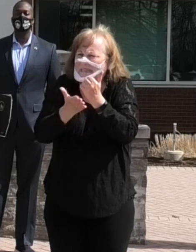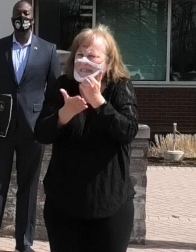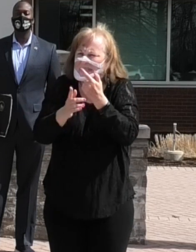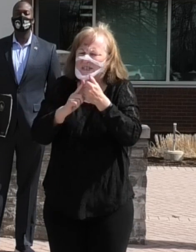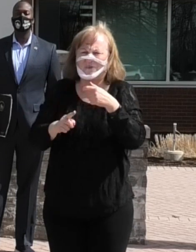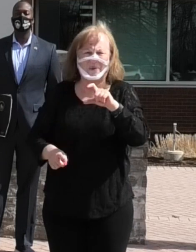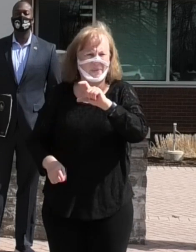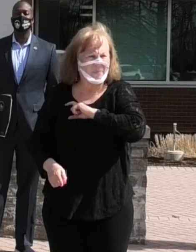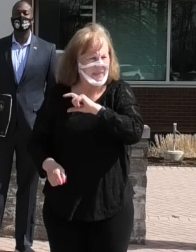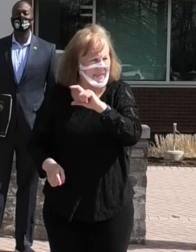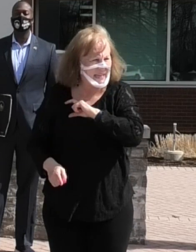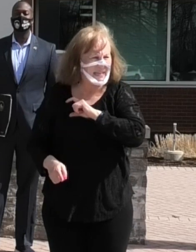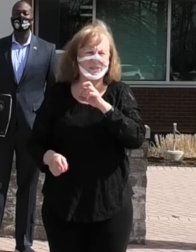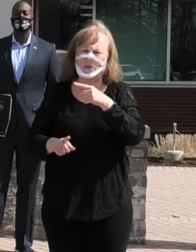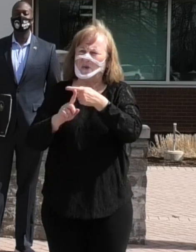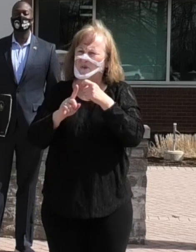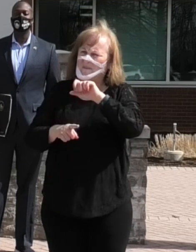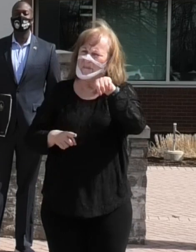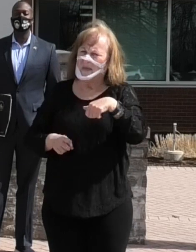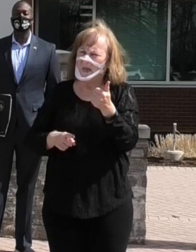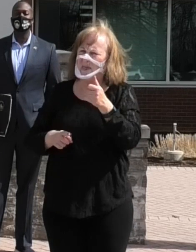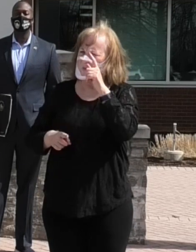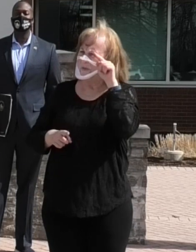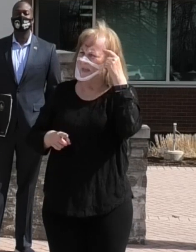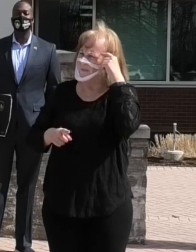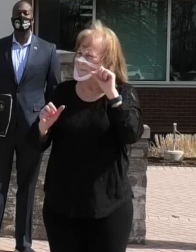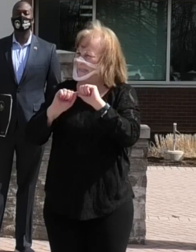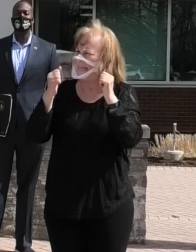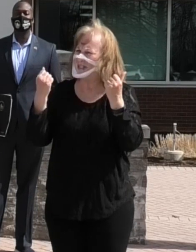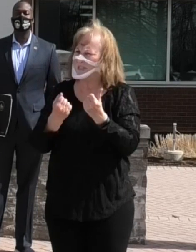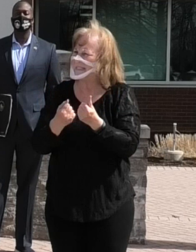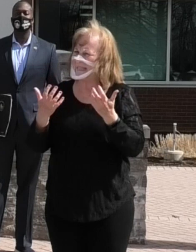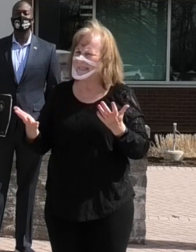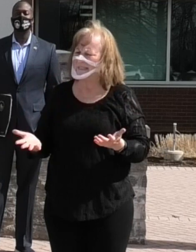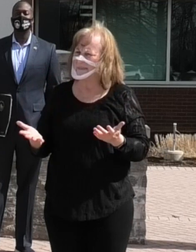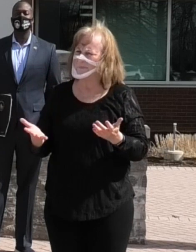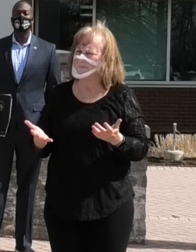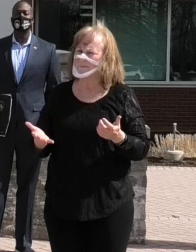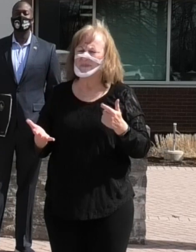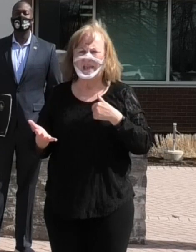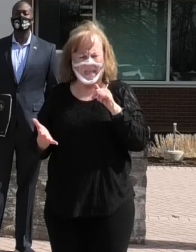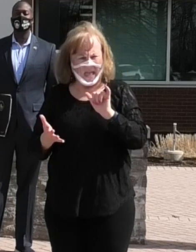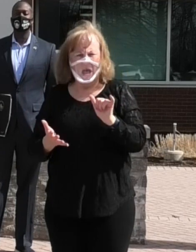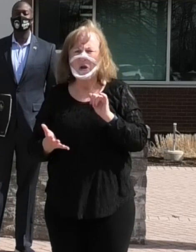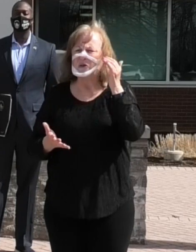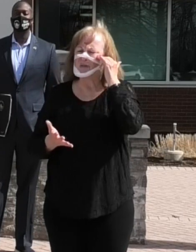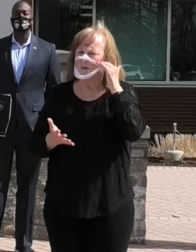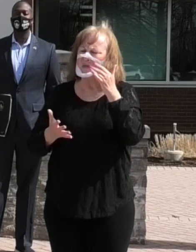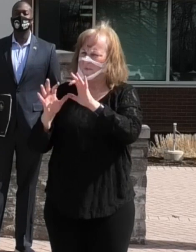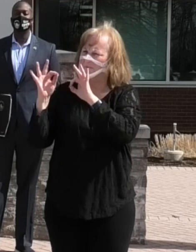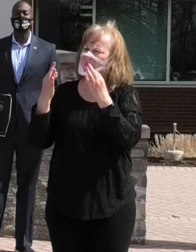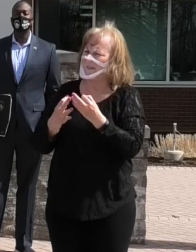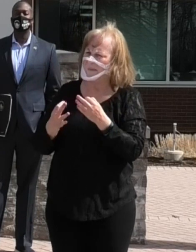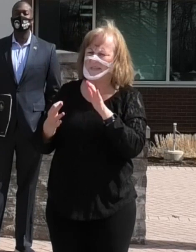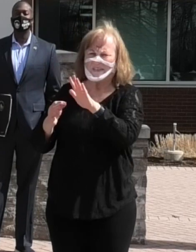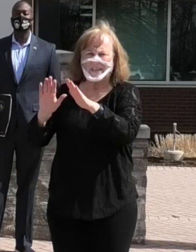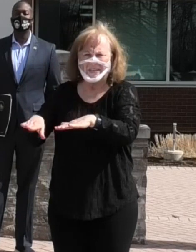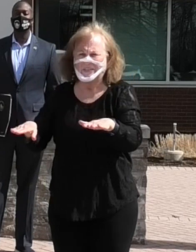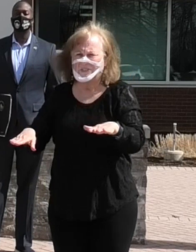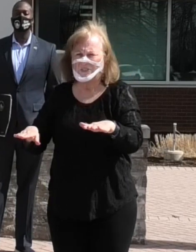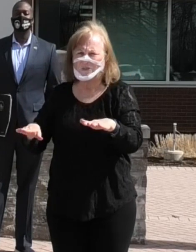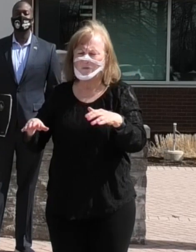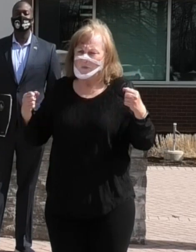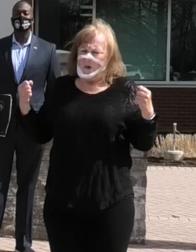the police or from other government agencies. I also know of a family whose children had